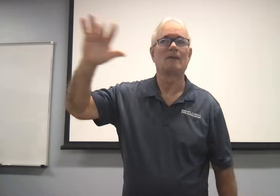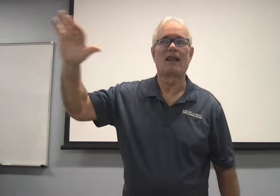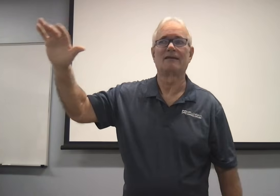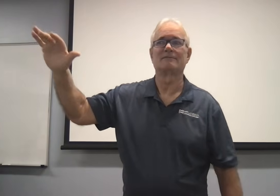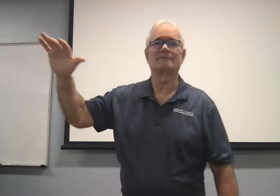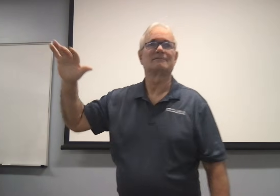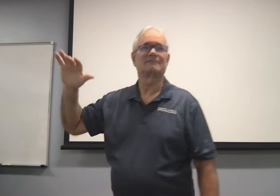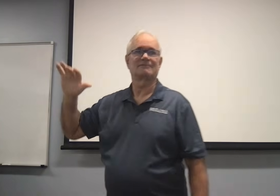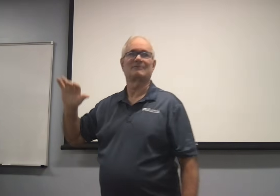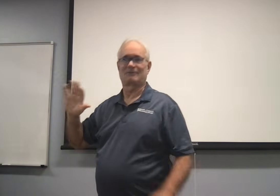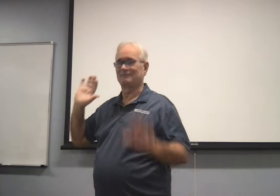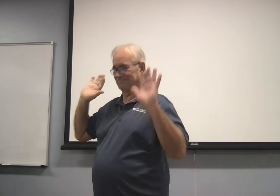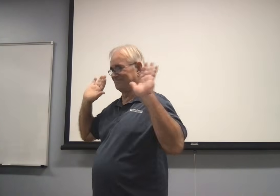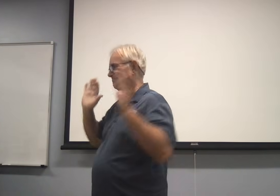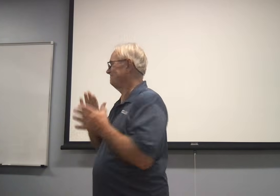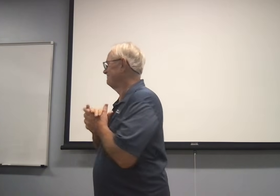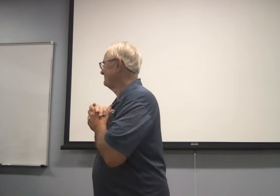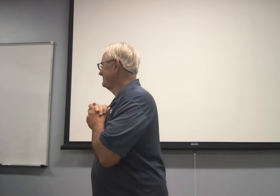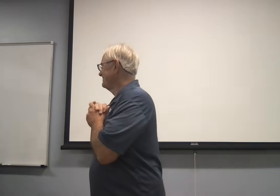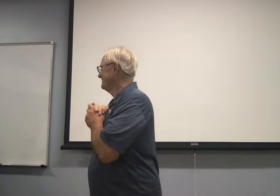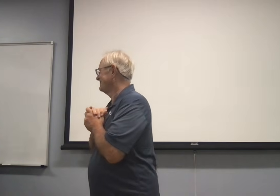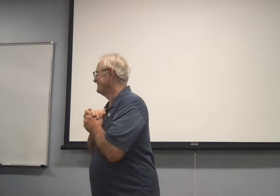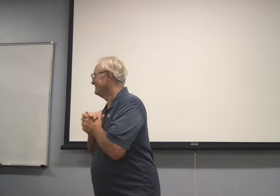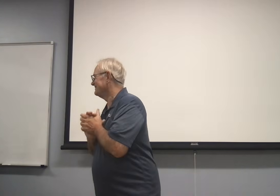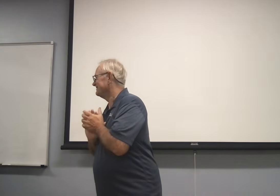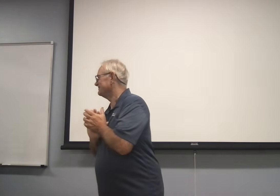you finger spelling, okay? Just make that clear.